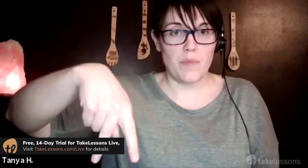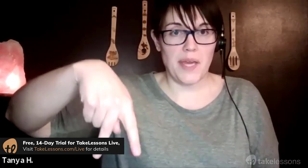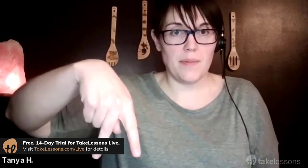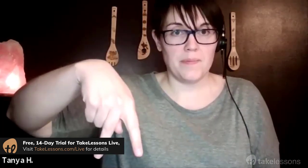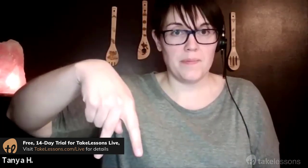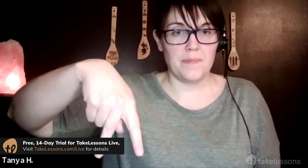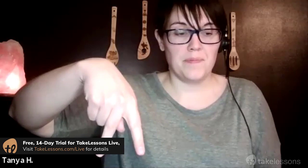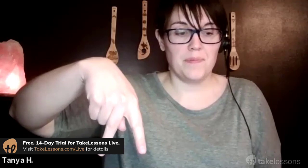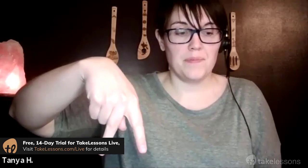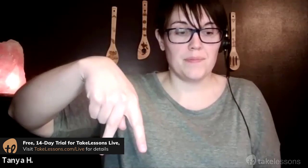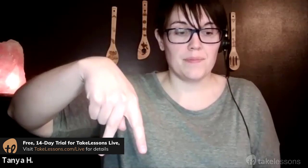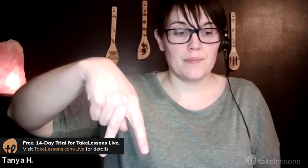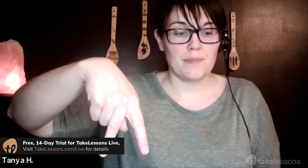P.